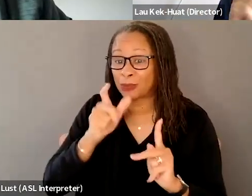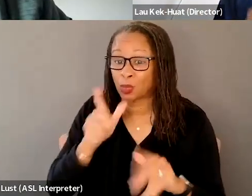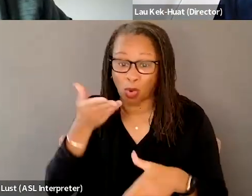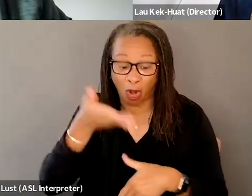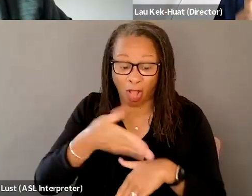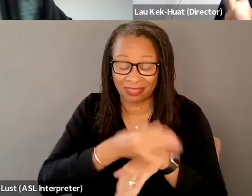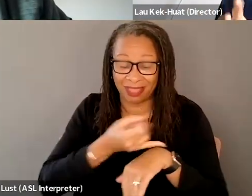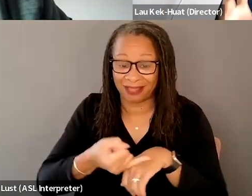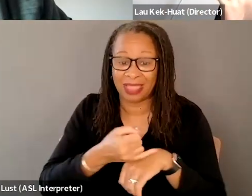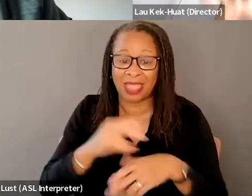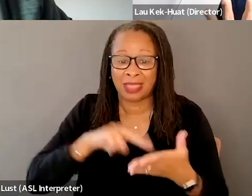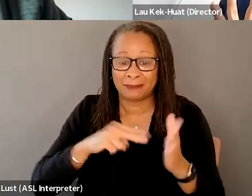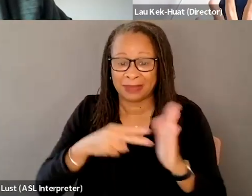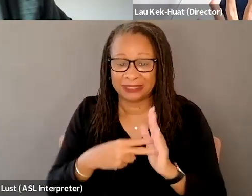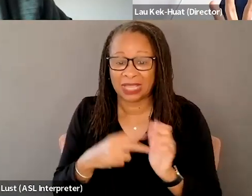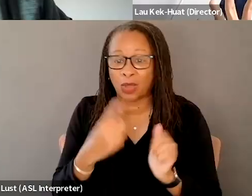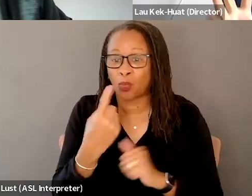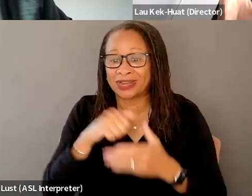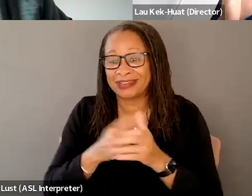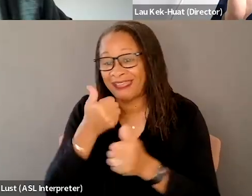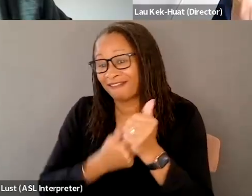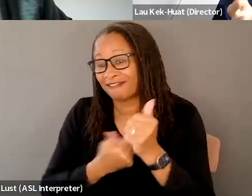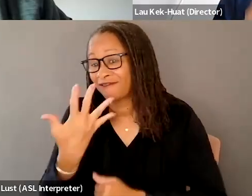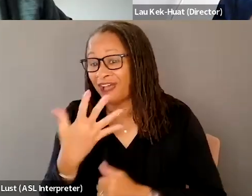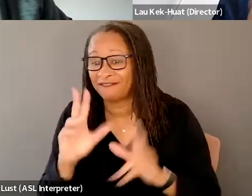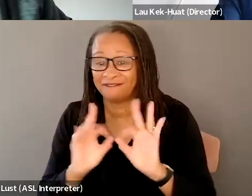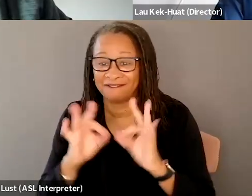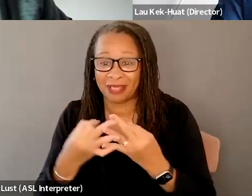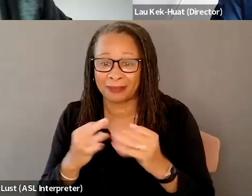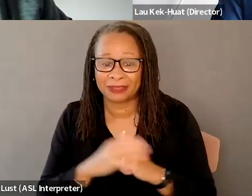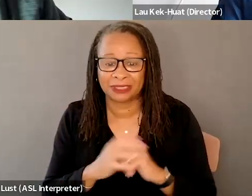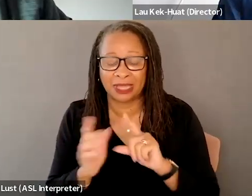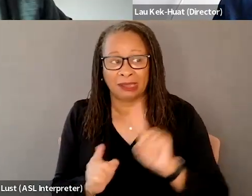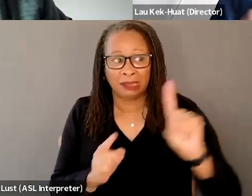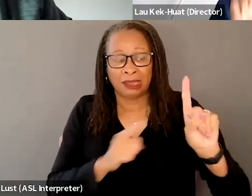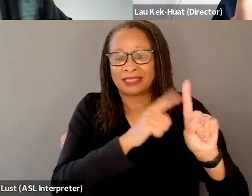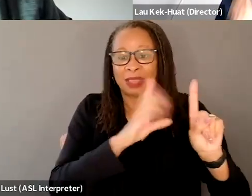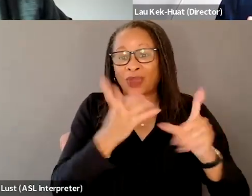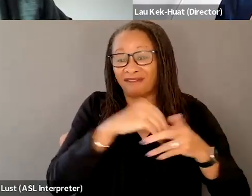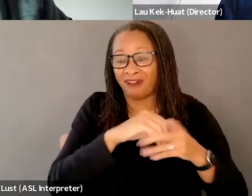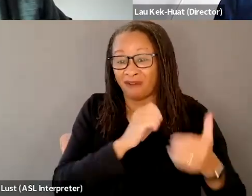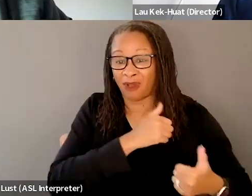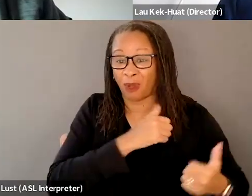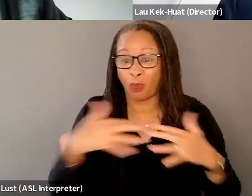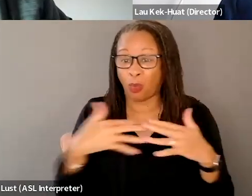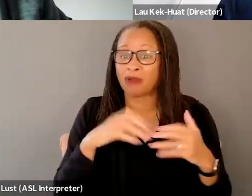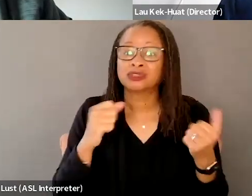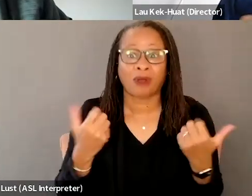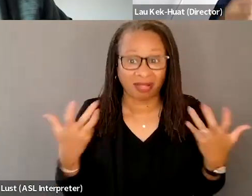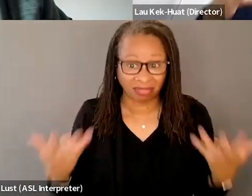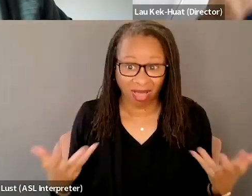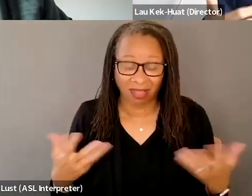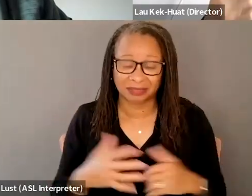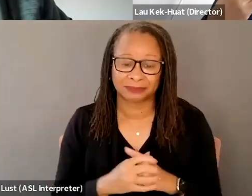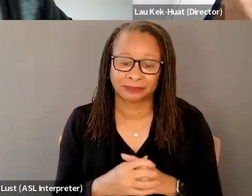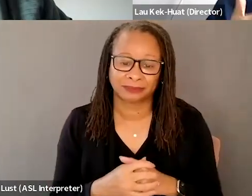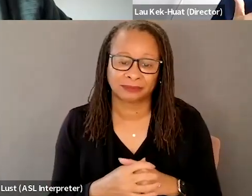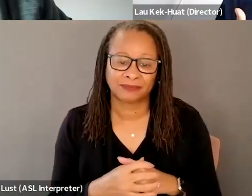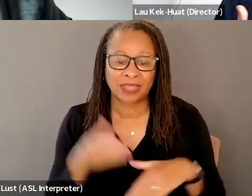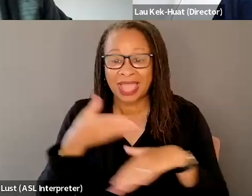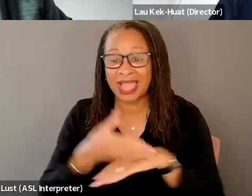means one in every 5 families, there is a male involved in the war. So there is a lot. So